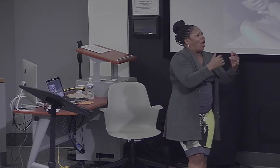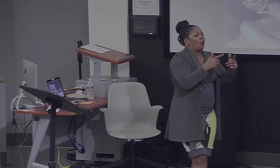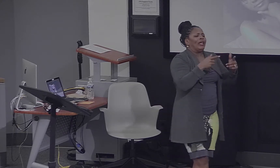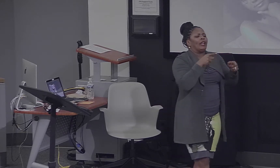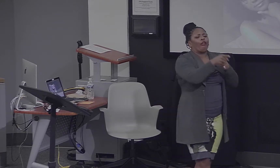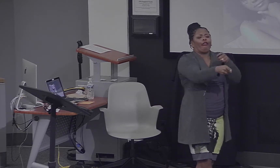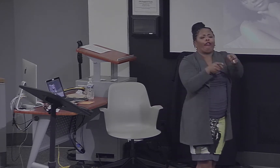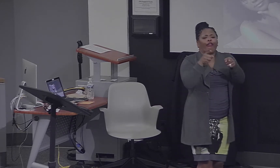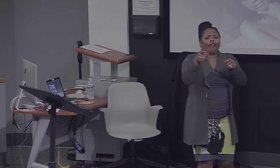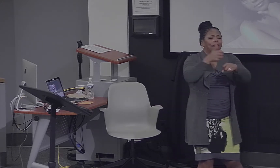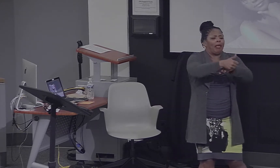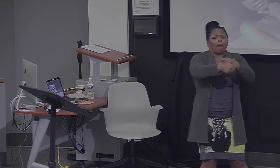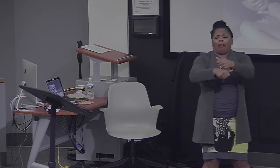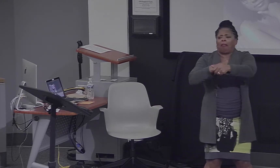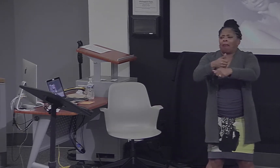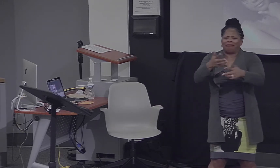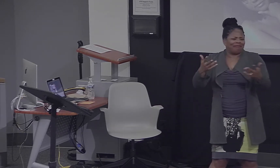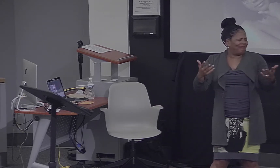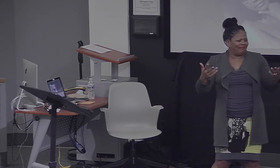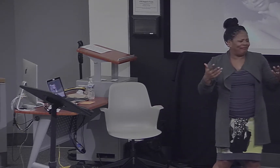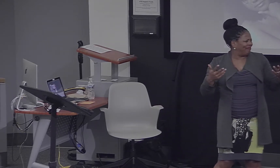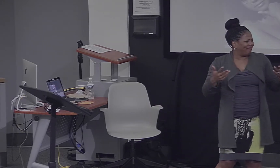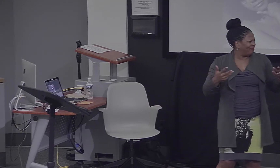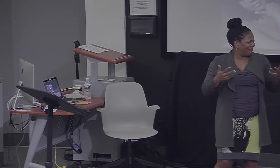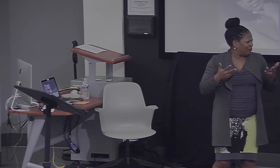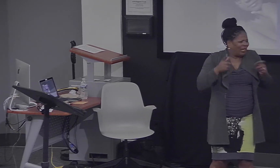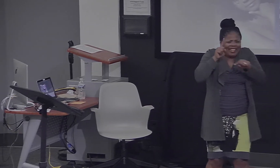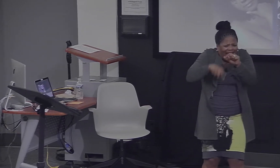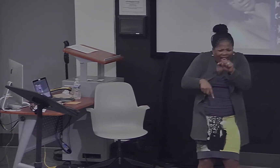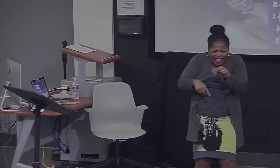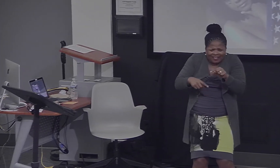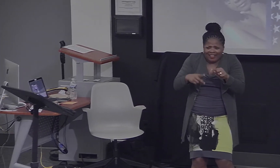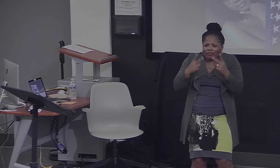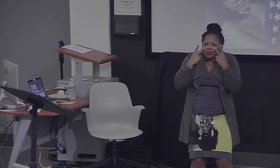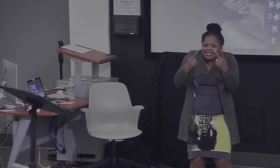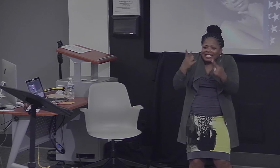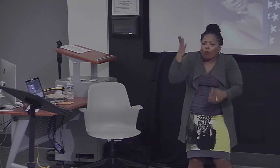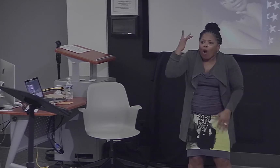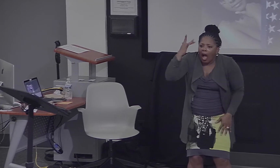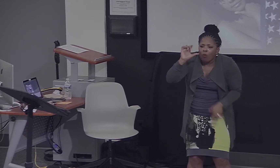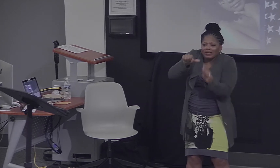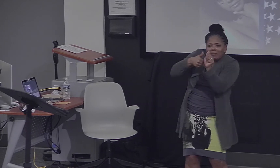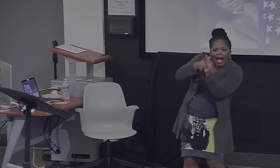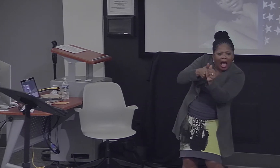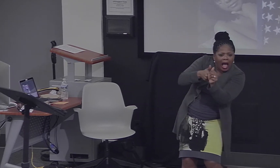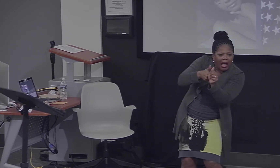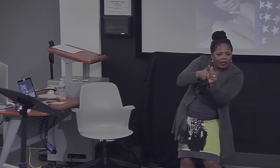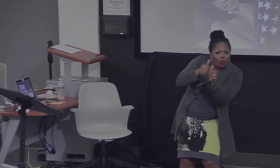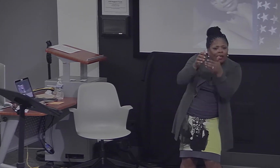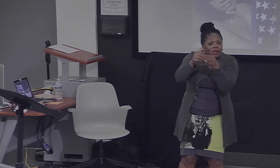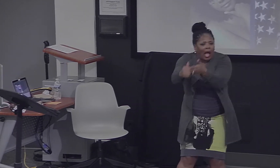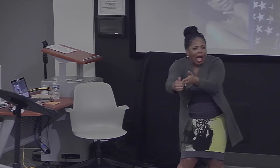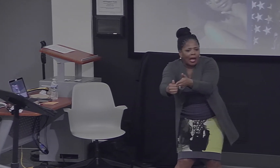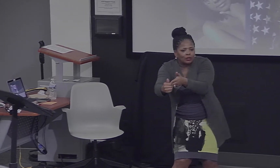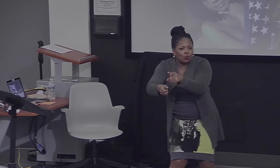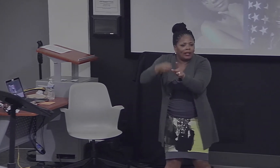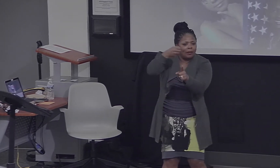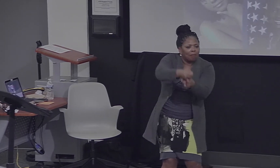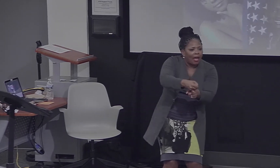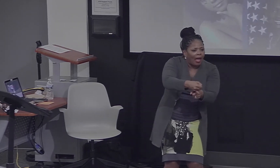to unpack this, as opposed to just blaming others, assuming we know what's going on. We really don't. Not until we